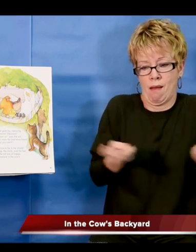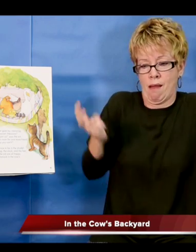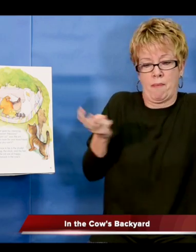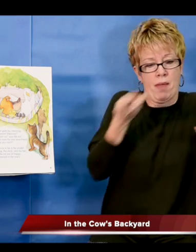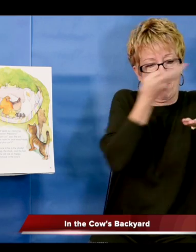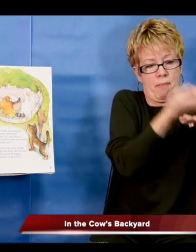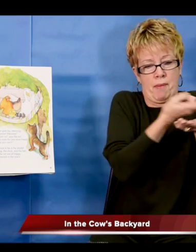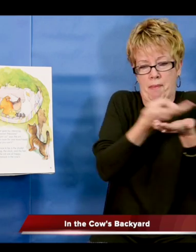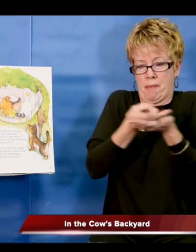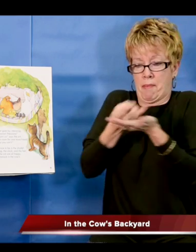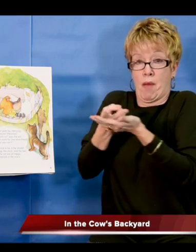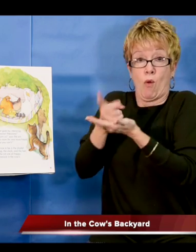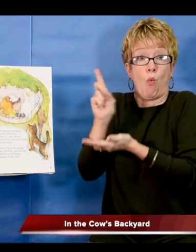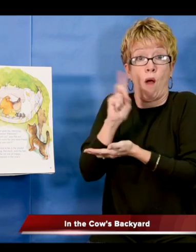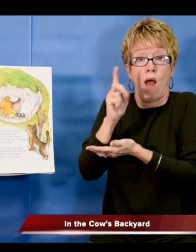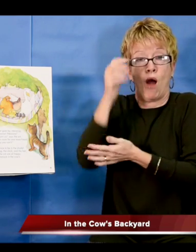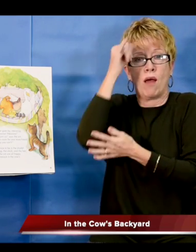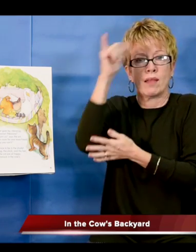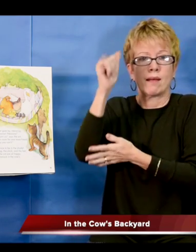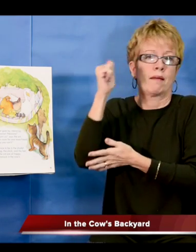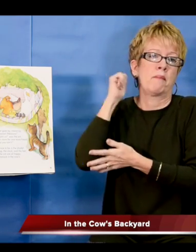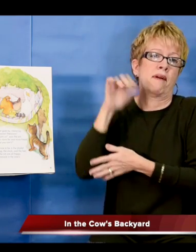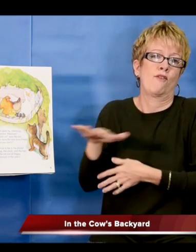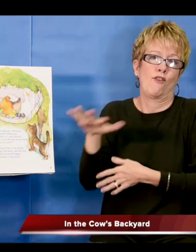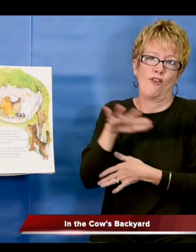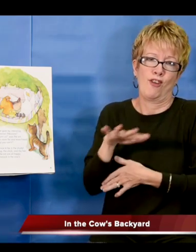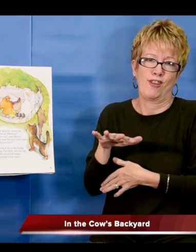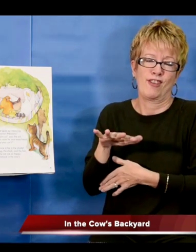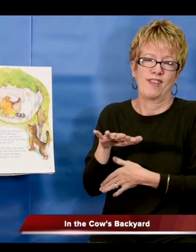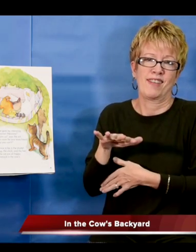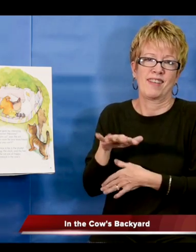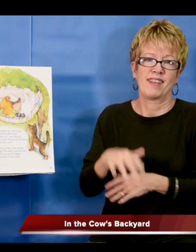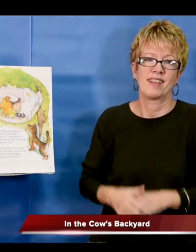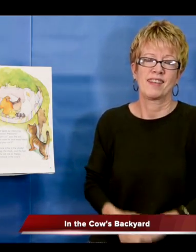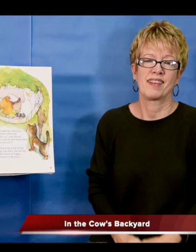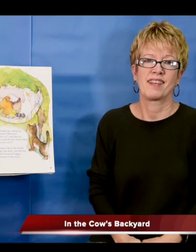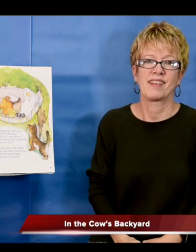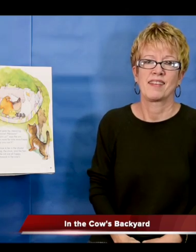hammock in the cow's backyard.